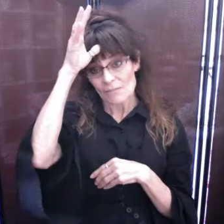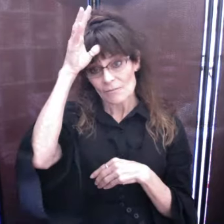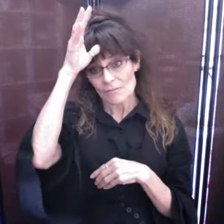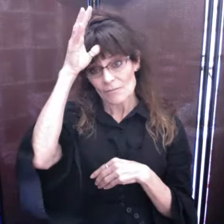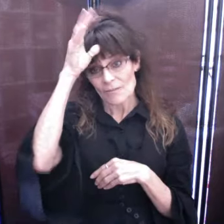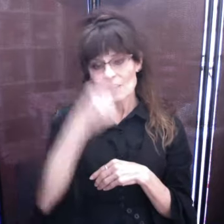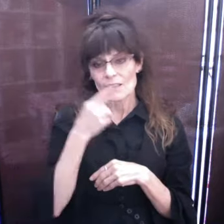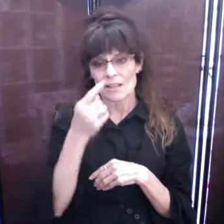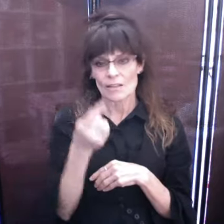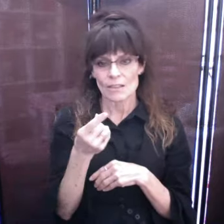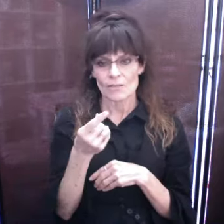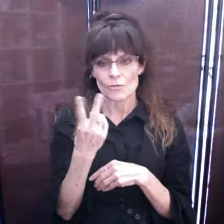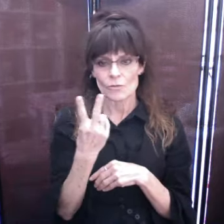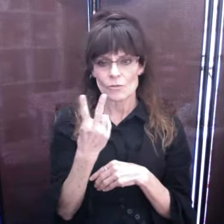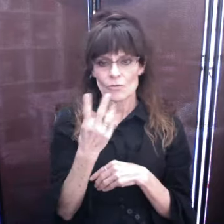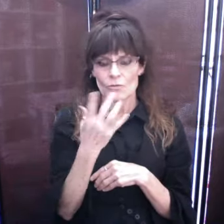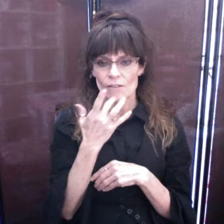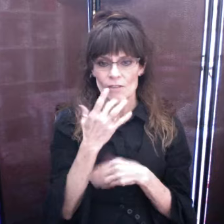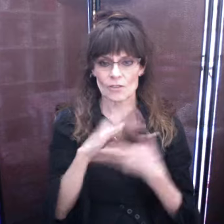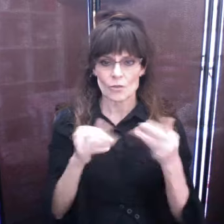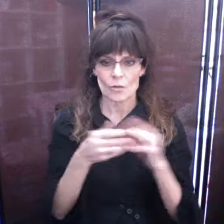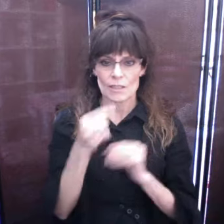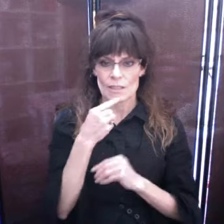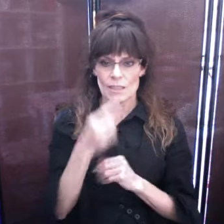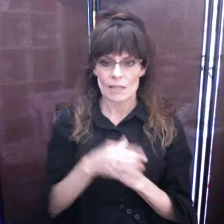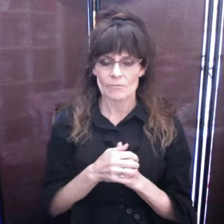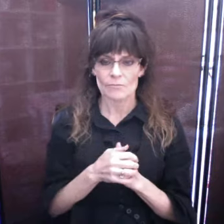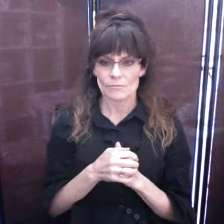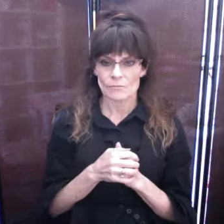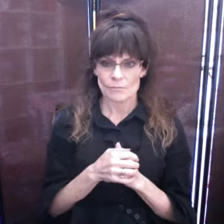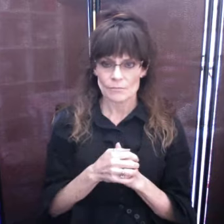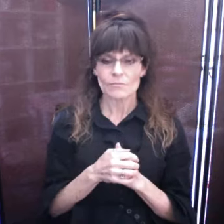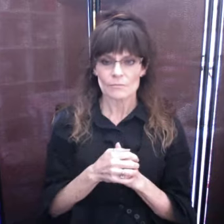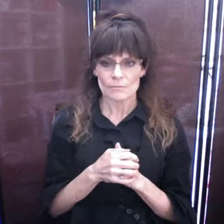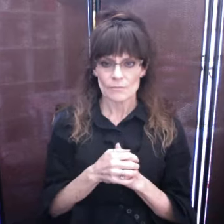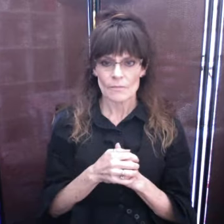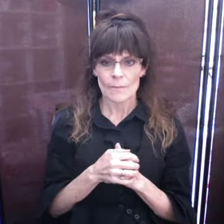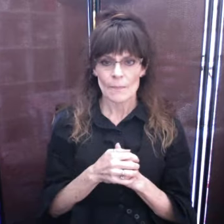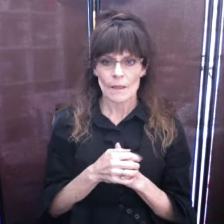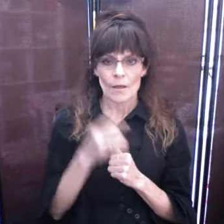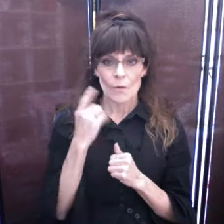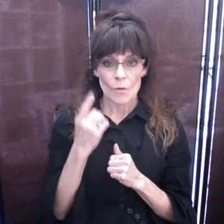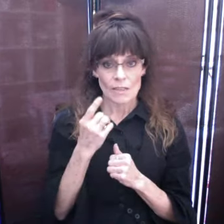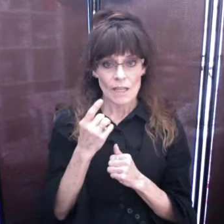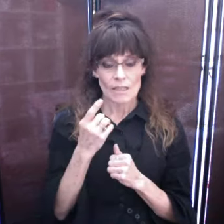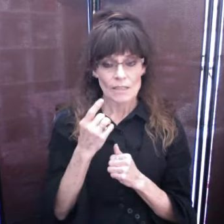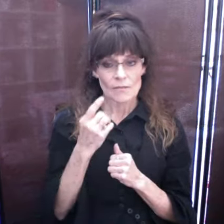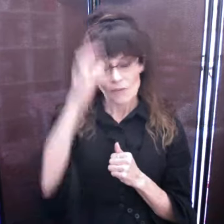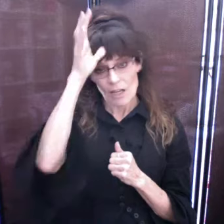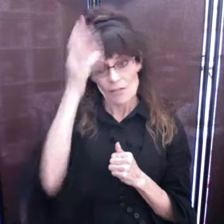two, I guess, favorite stories to tell. One of the things that had transpired between me and my father when I was